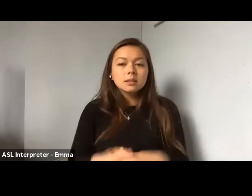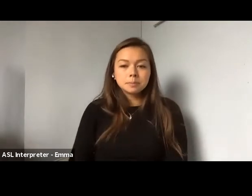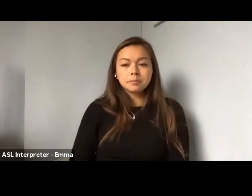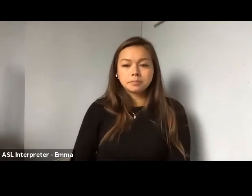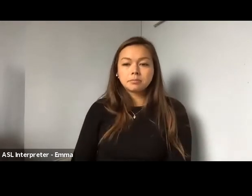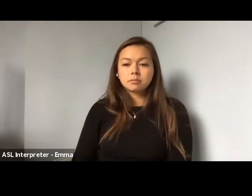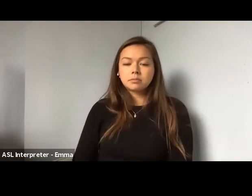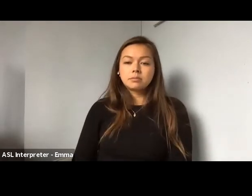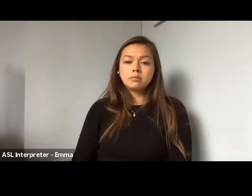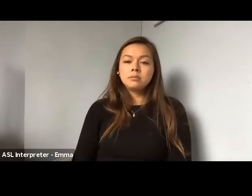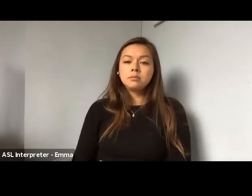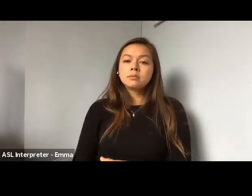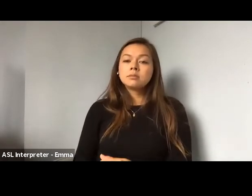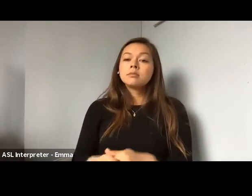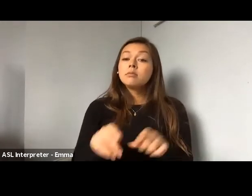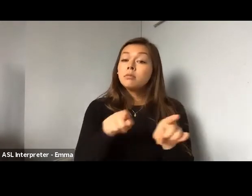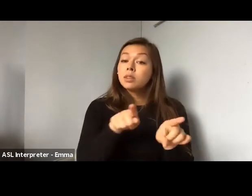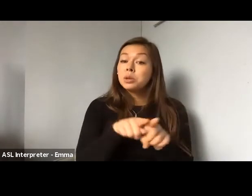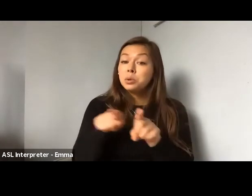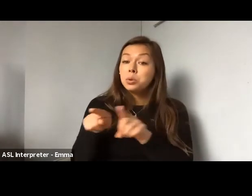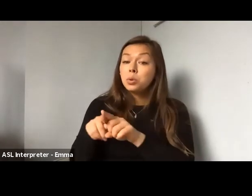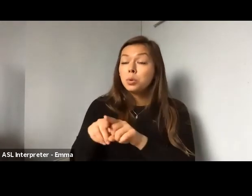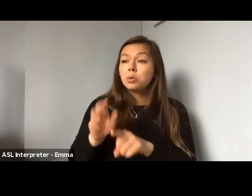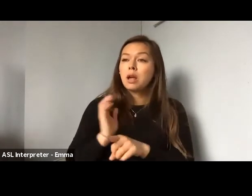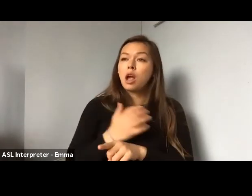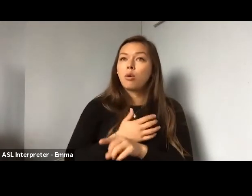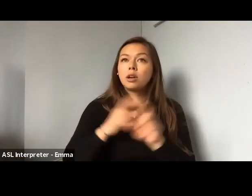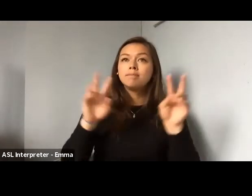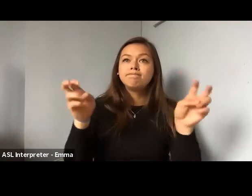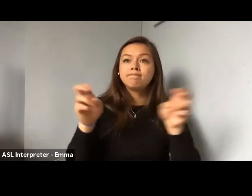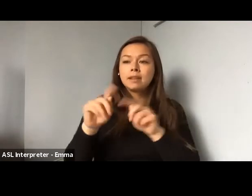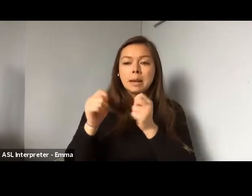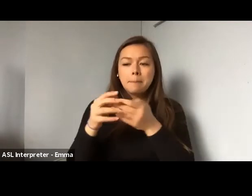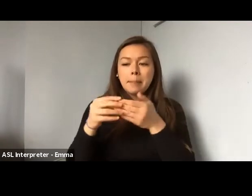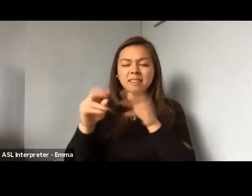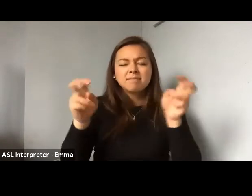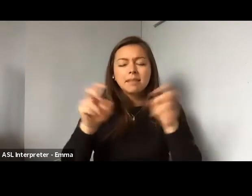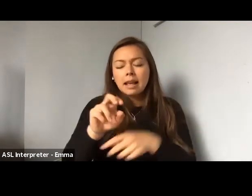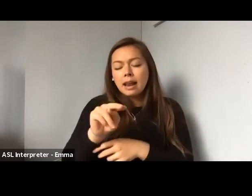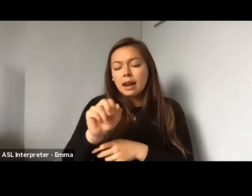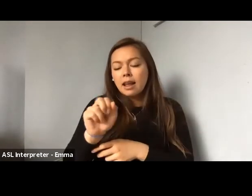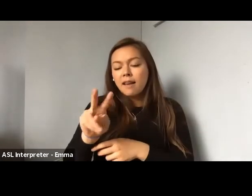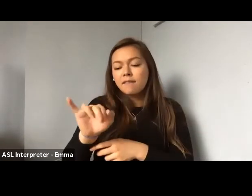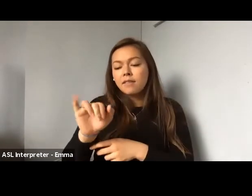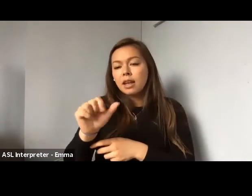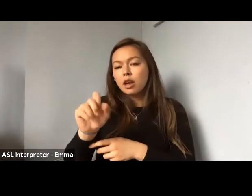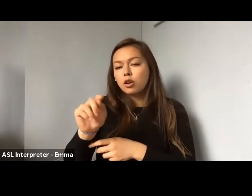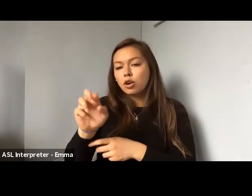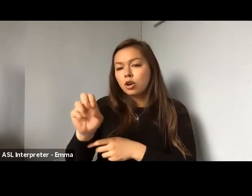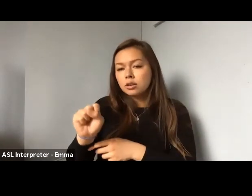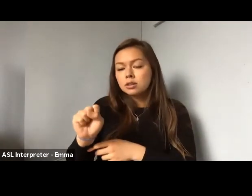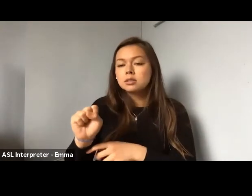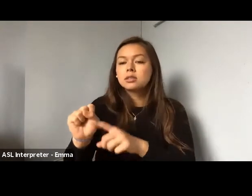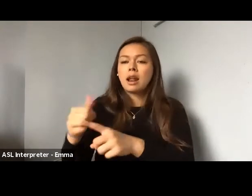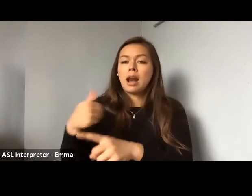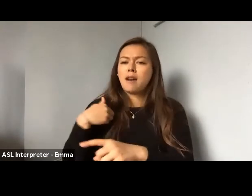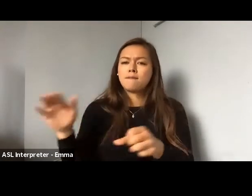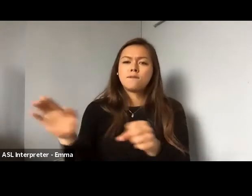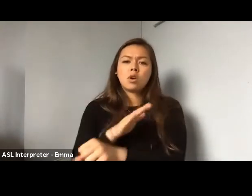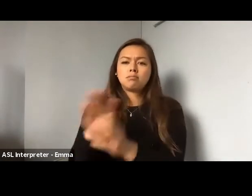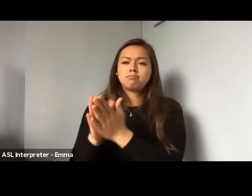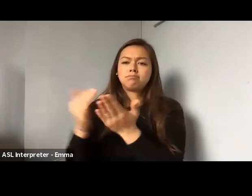our navigators or cheerleaders with a full booklet of go-to emergency numbers and what